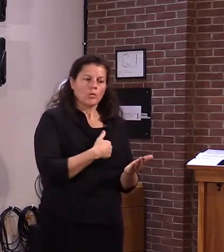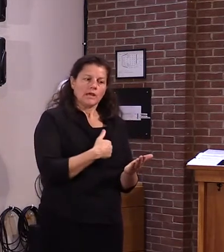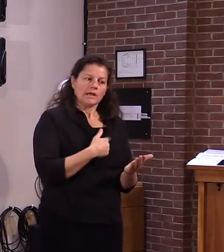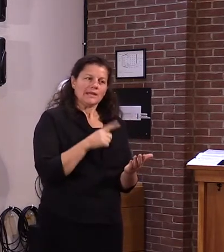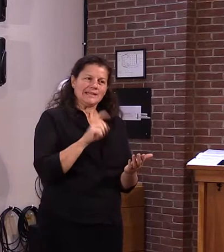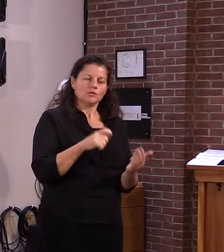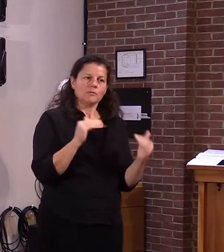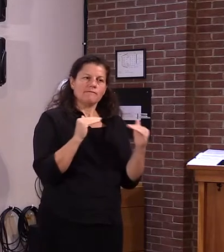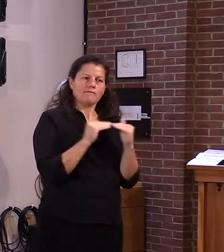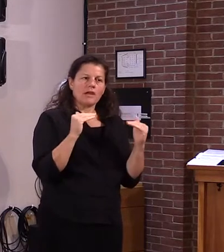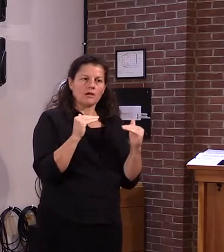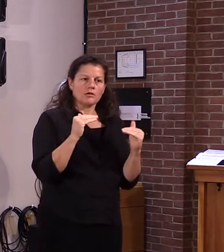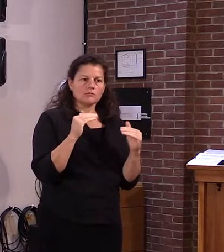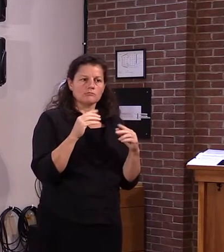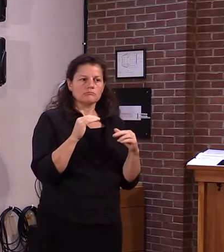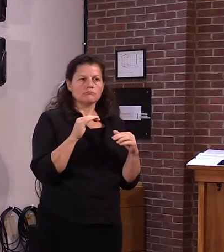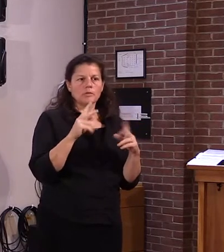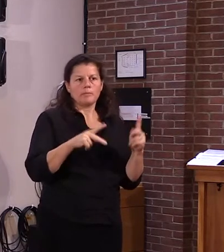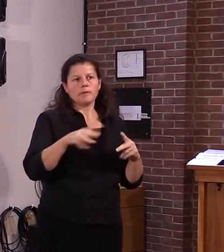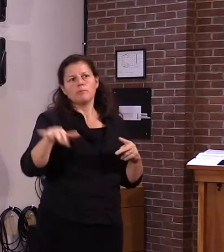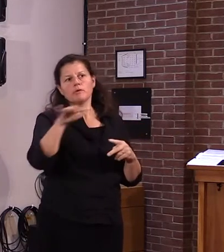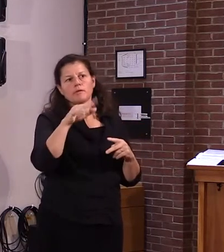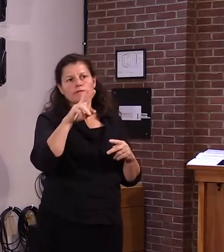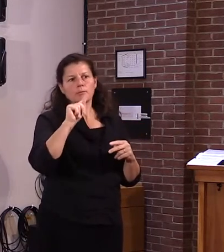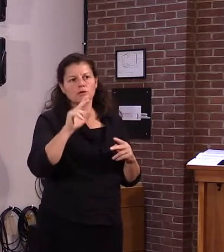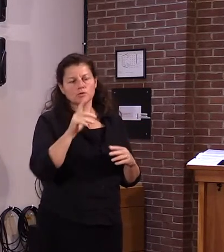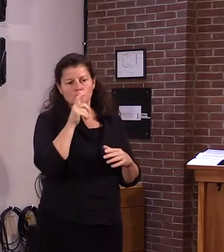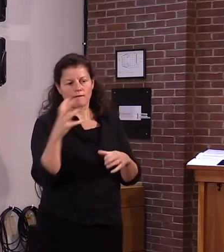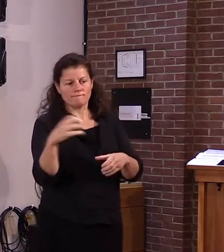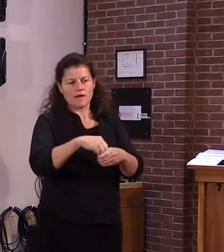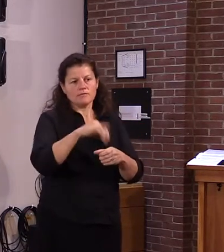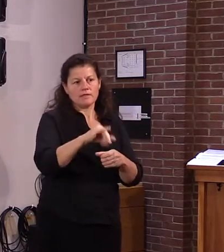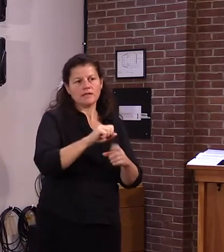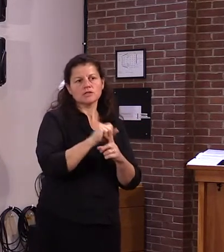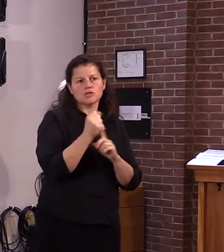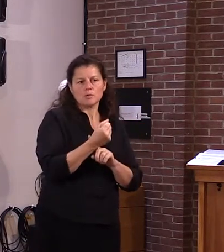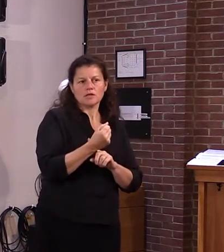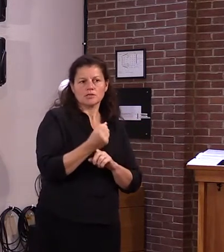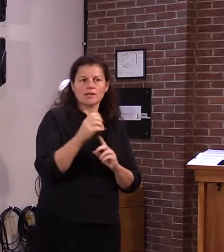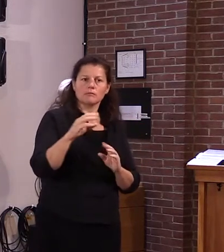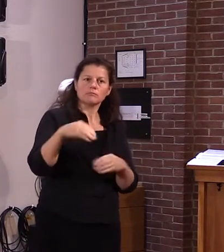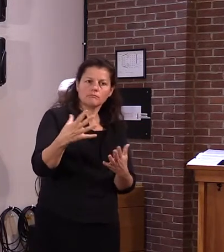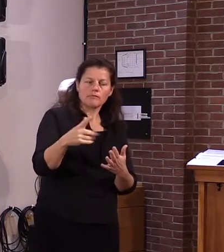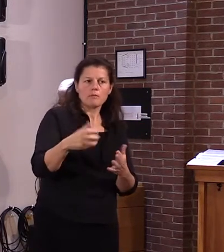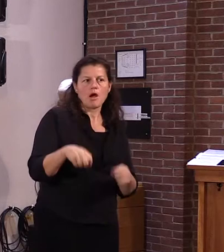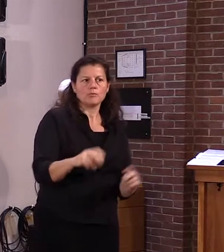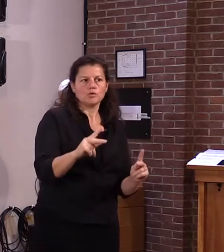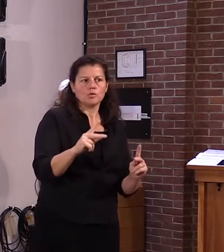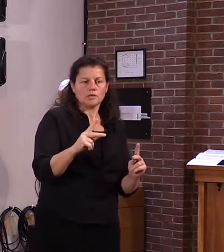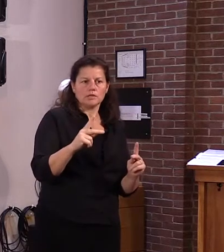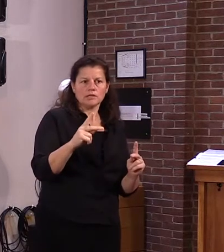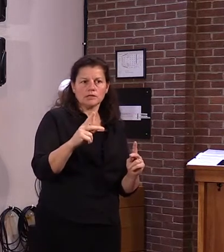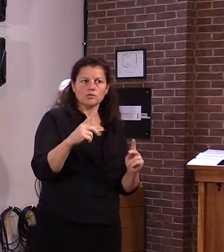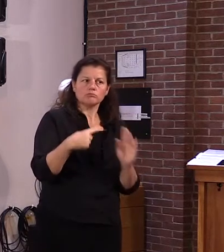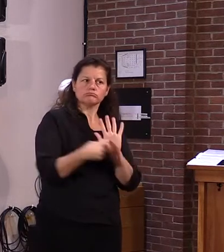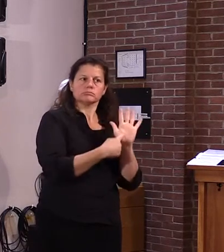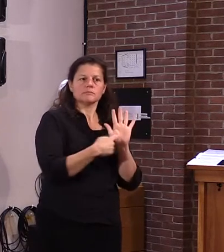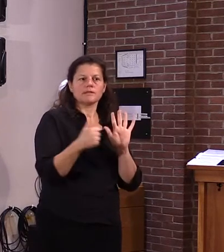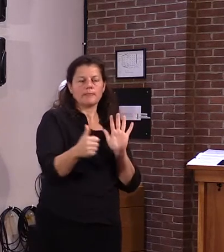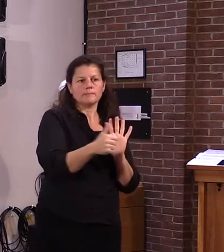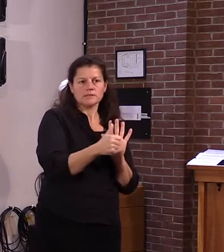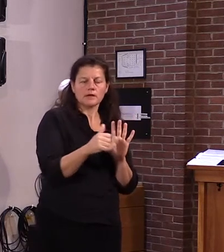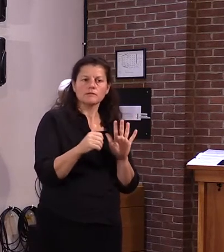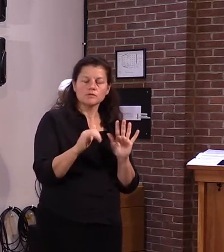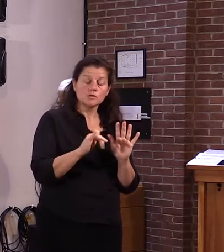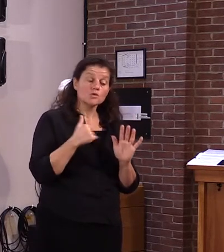to those involved in any instance like this their opportunities. So we want to make sure we're on solid ground.